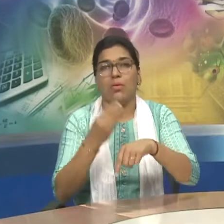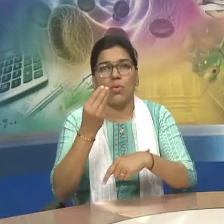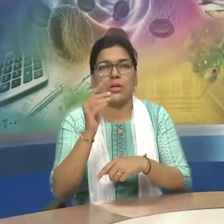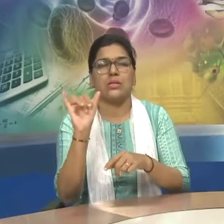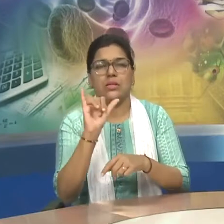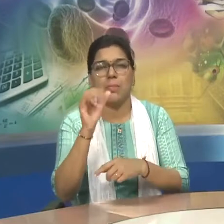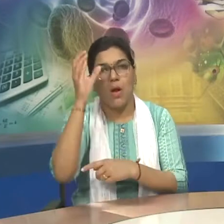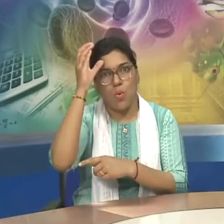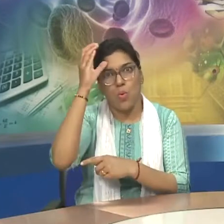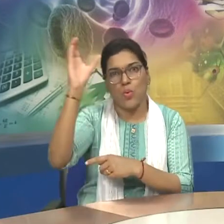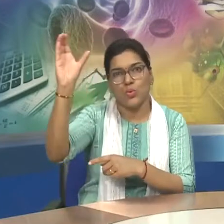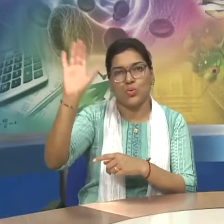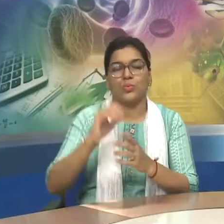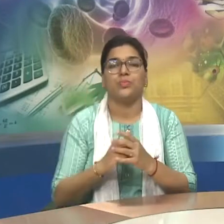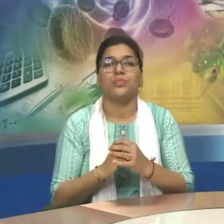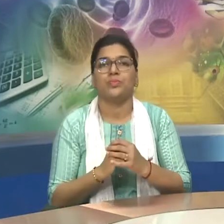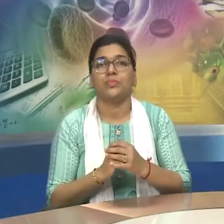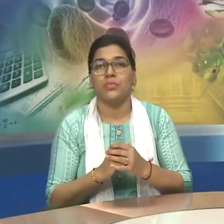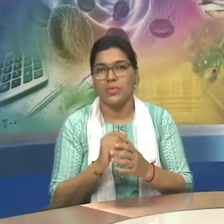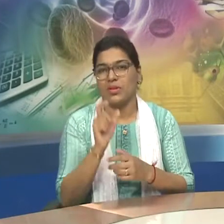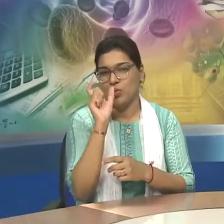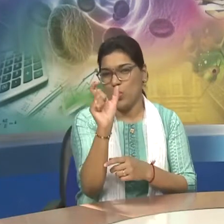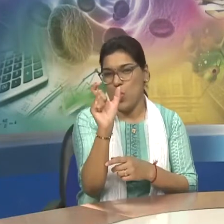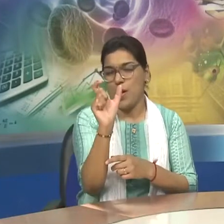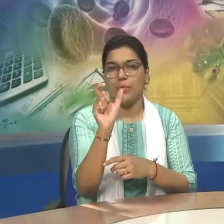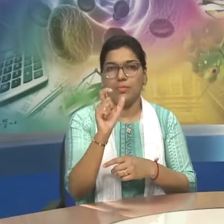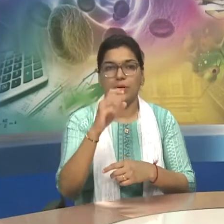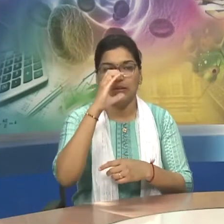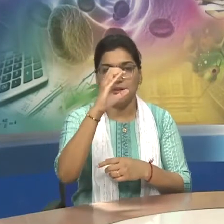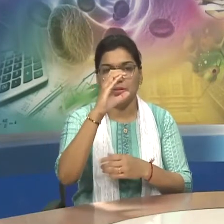This is rarely perceived